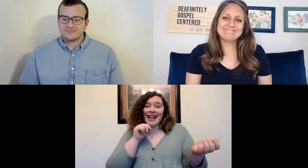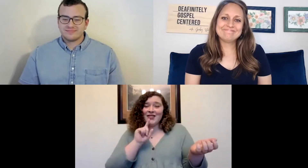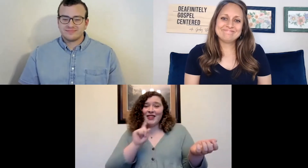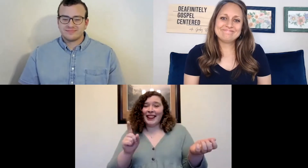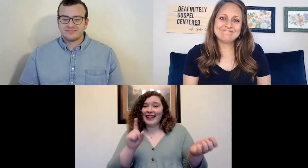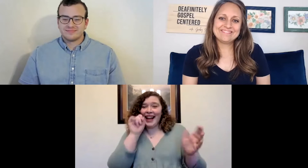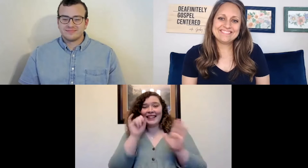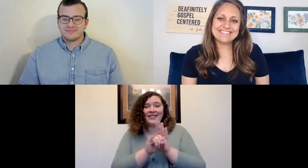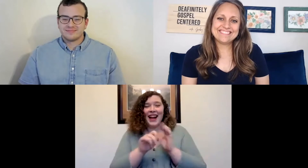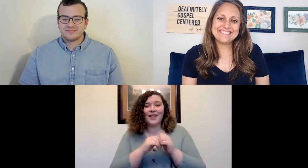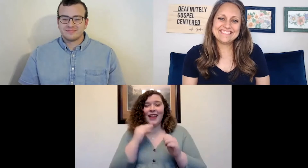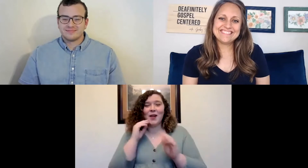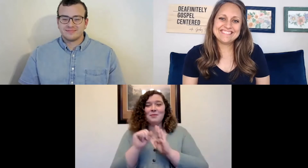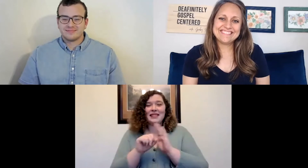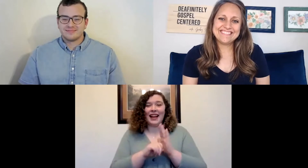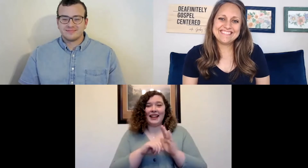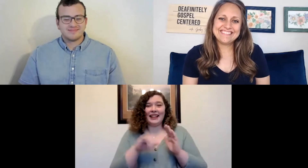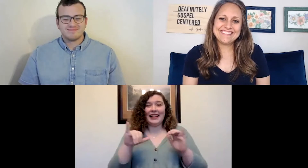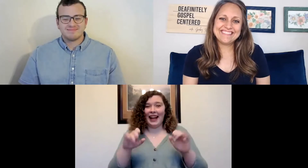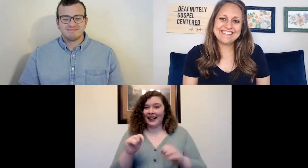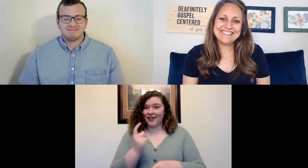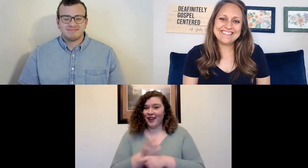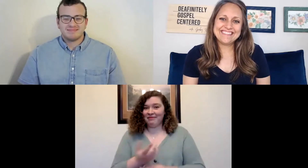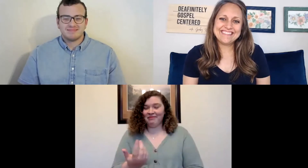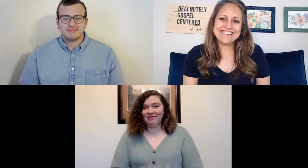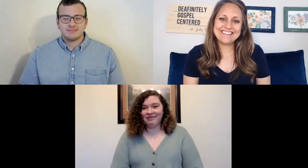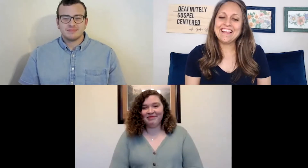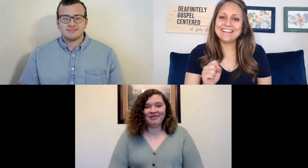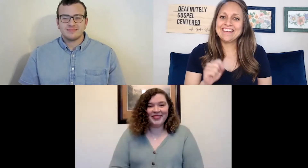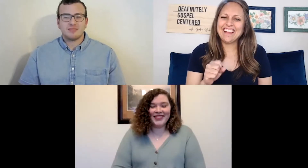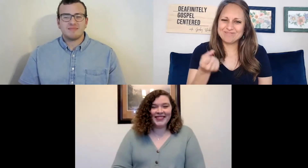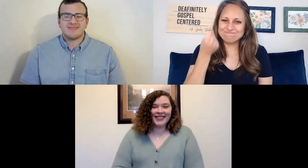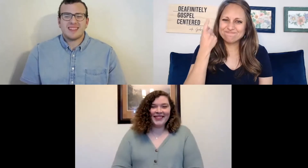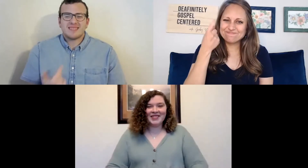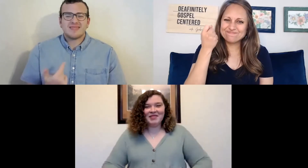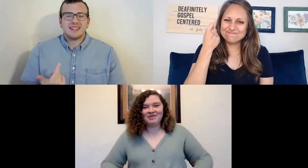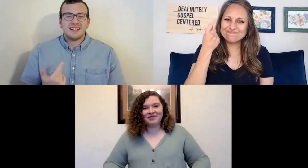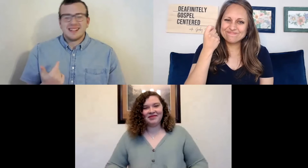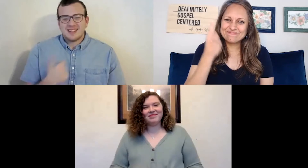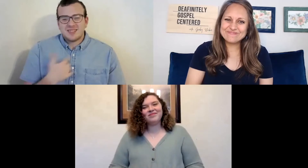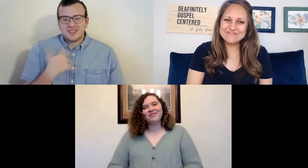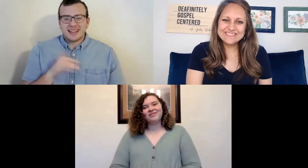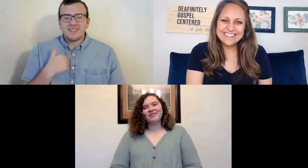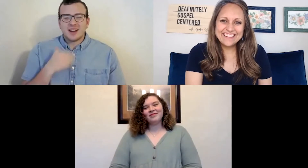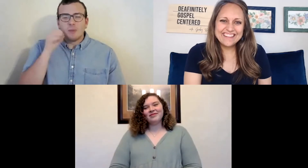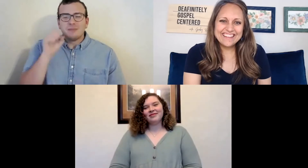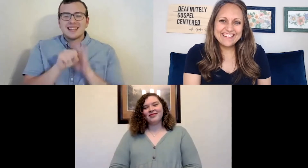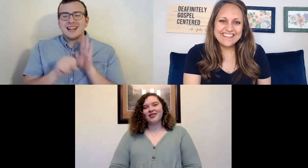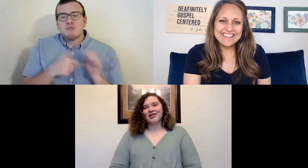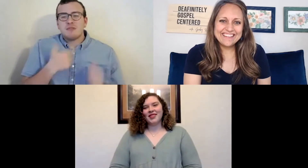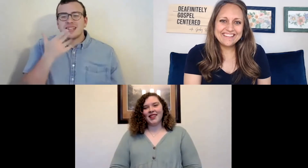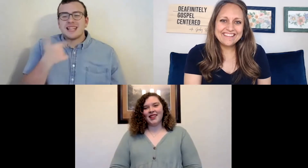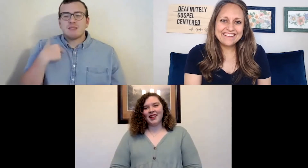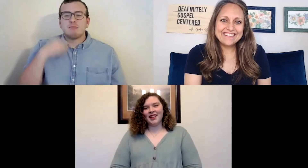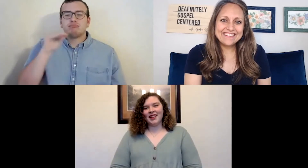but I'm still a Texas girl, really. I don't really identify, or I know Dakota doesn't really identify with a home